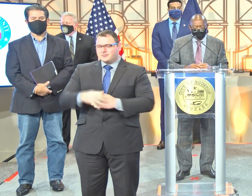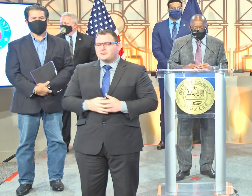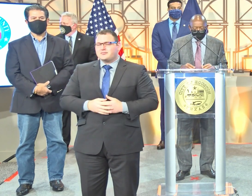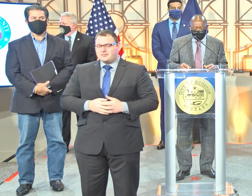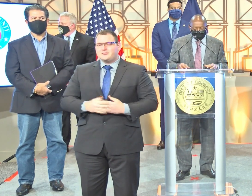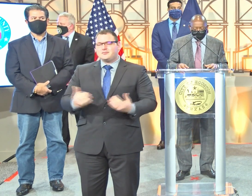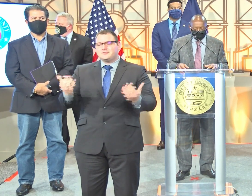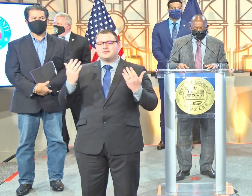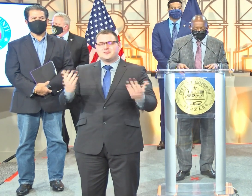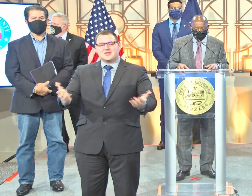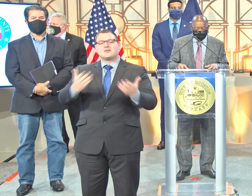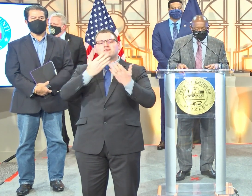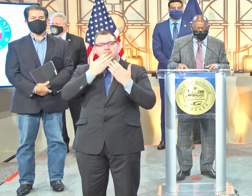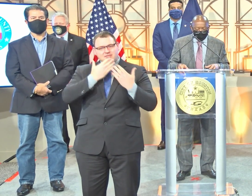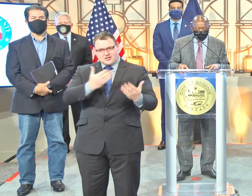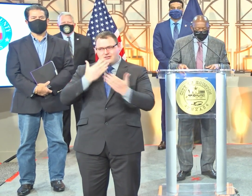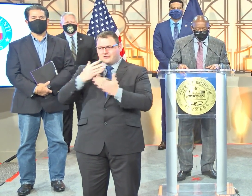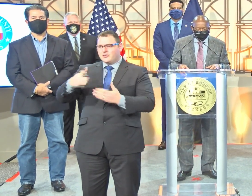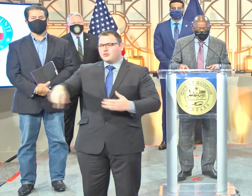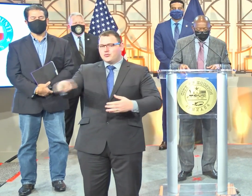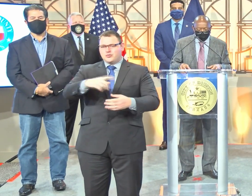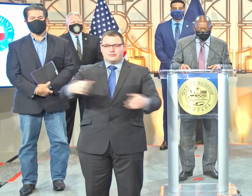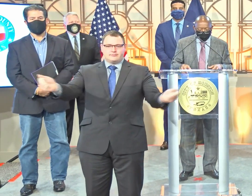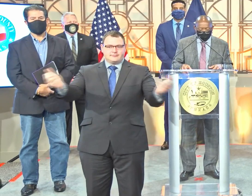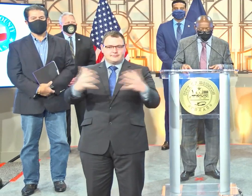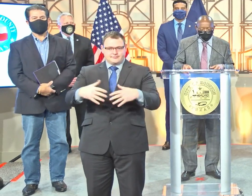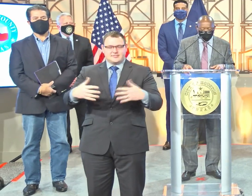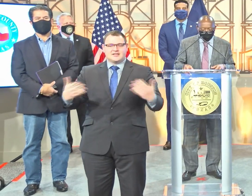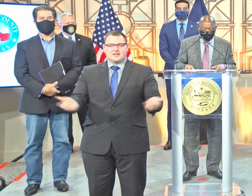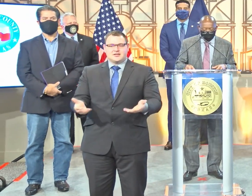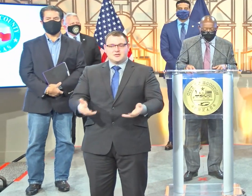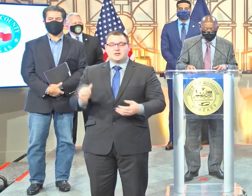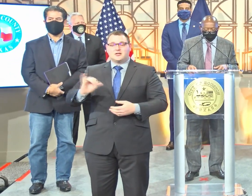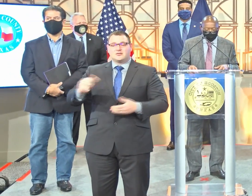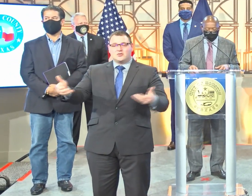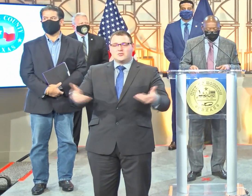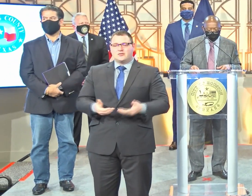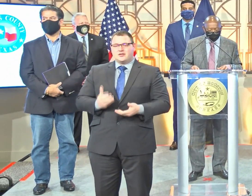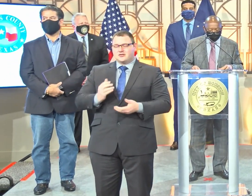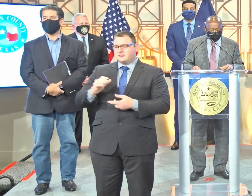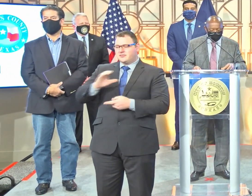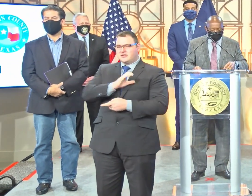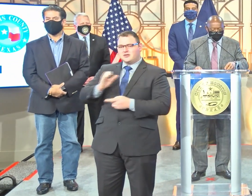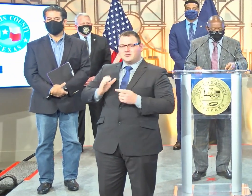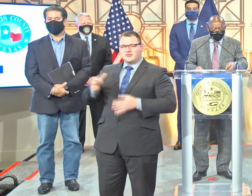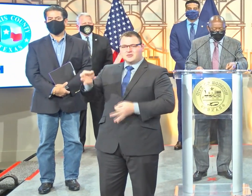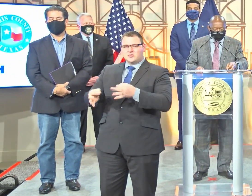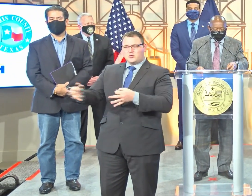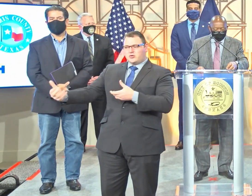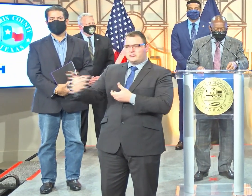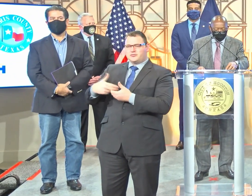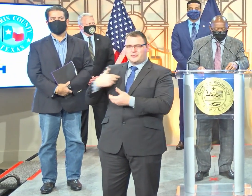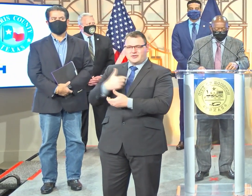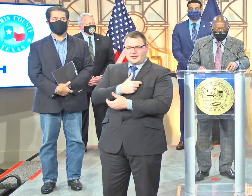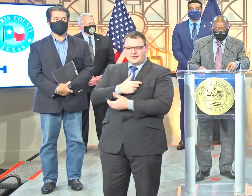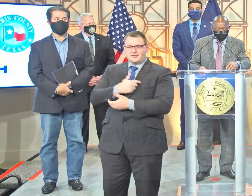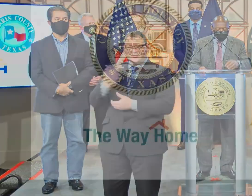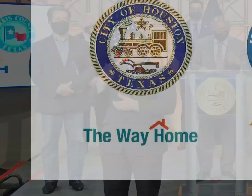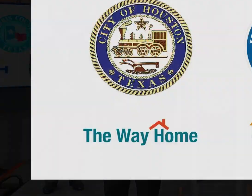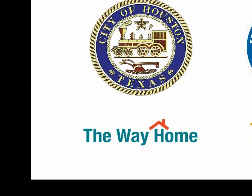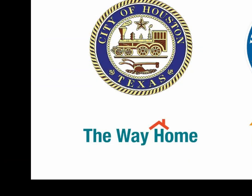me thank everyone for being here. And I certainly want to welcome our partners from Harris County Commissioners Court. Today we are